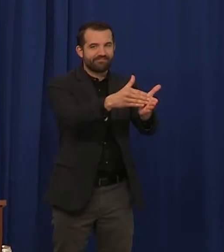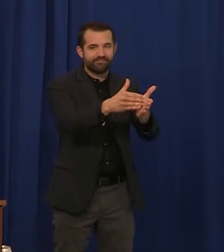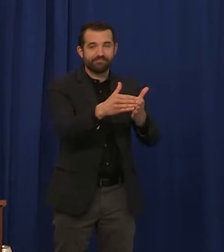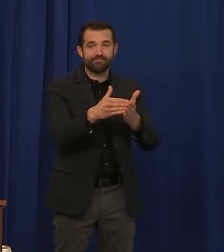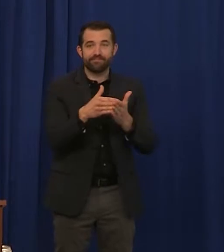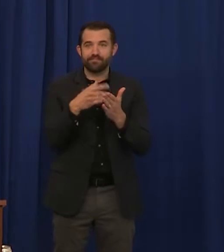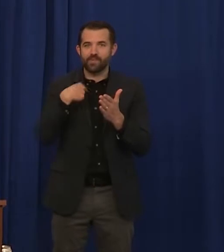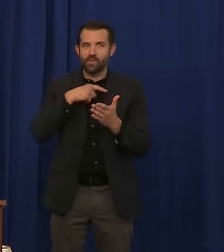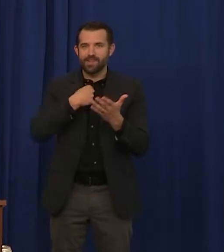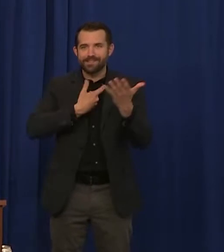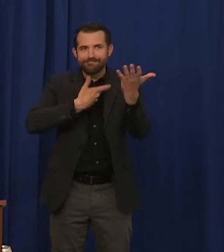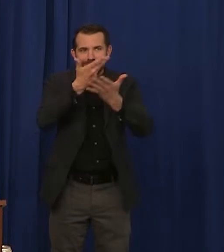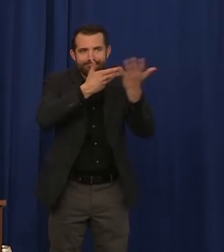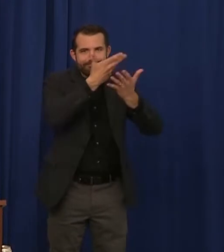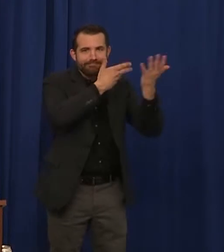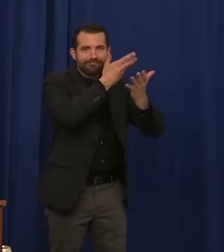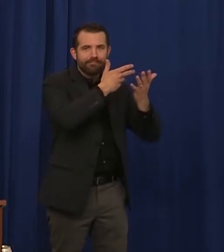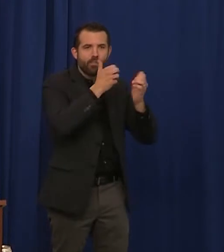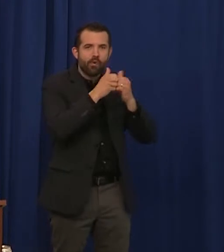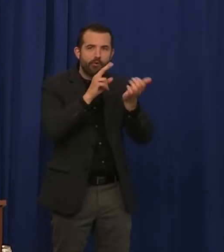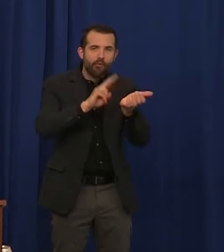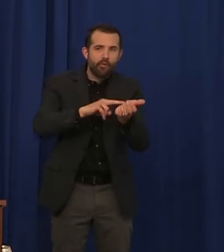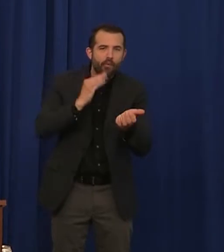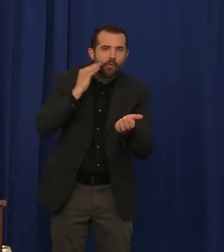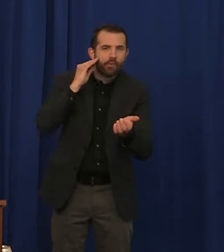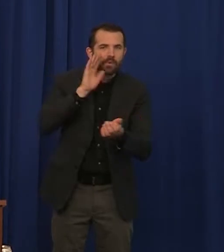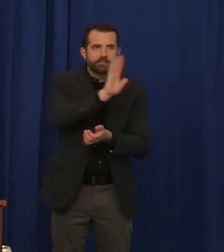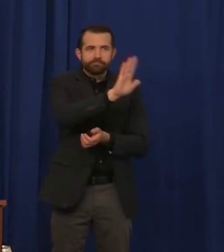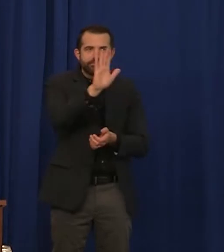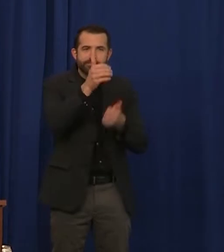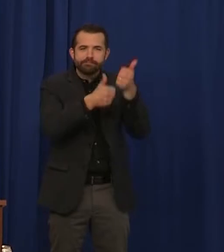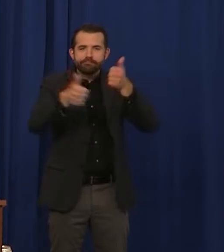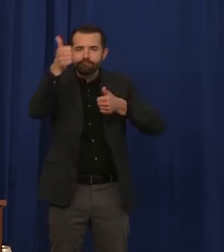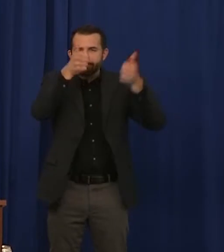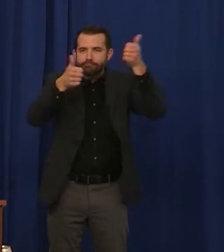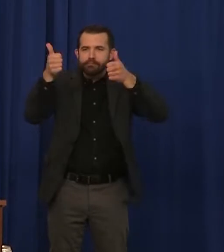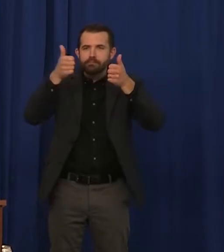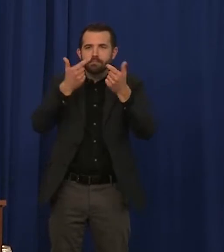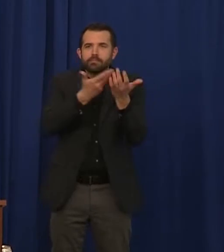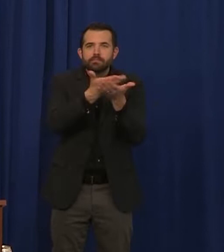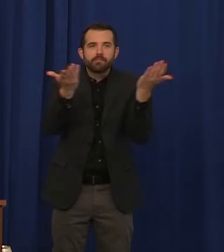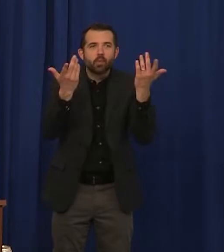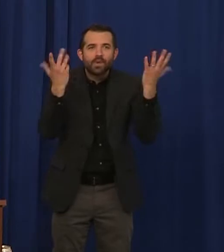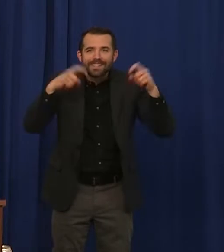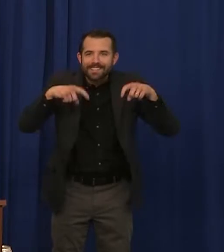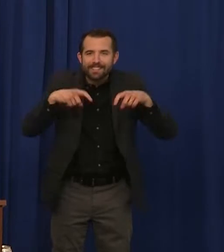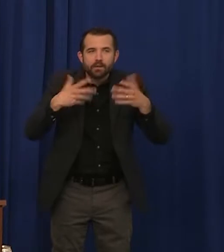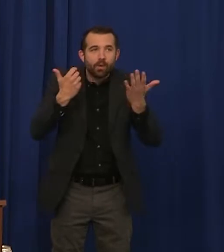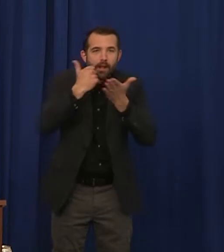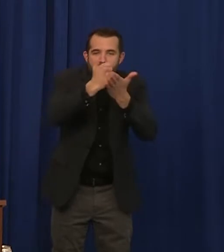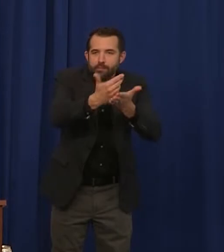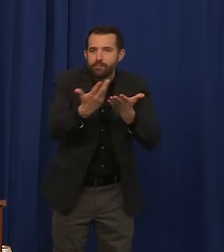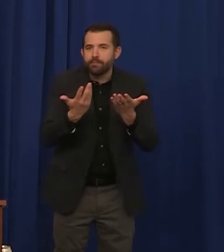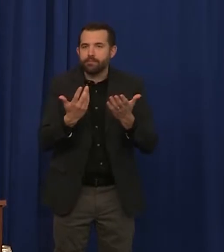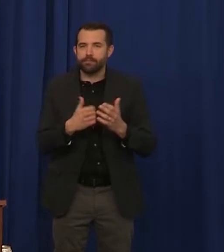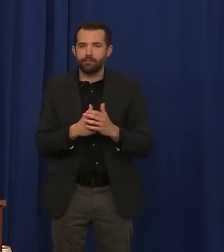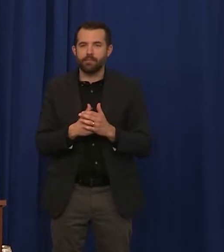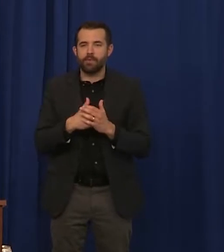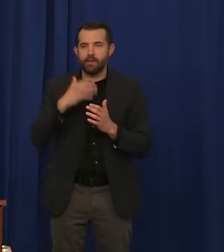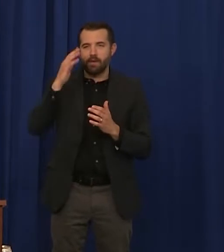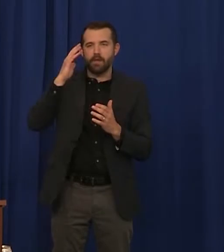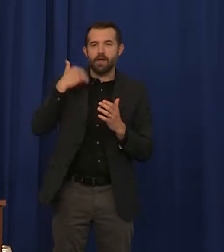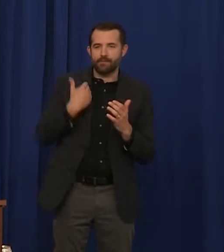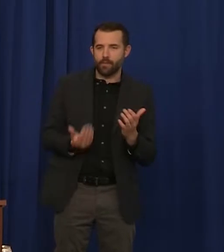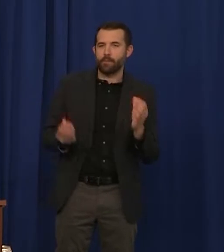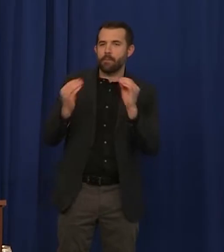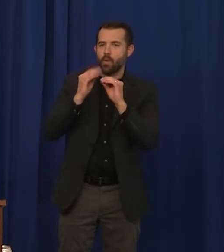and then what we need to do to help them get that. There's more coming on that, Steve. But what I will say is that right